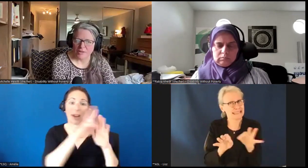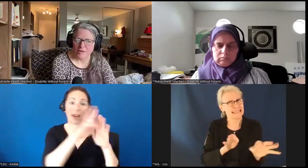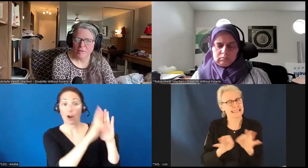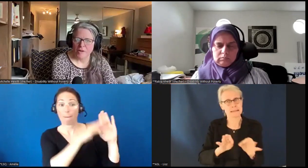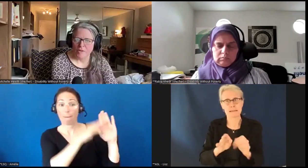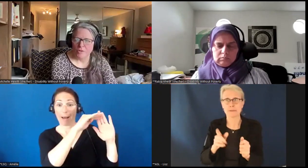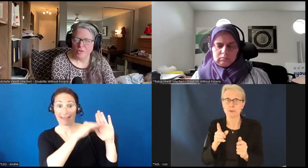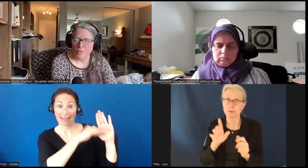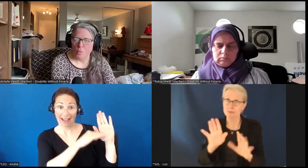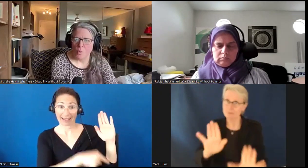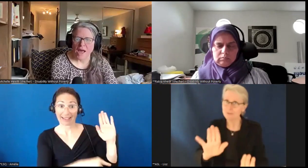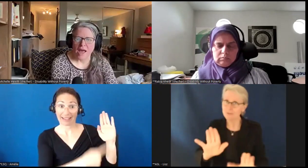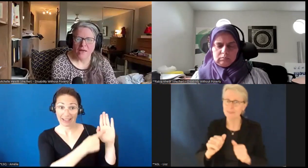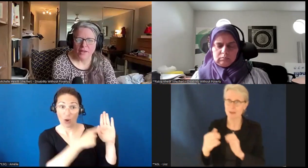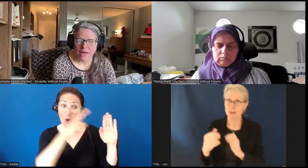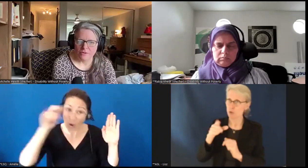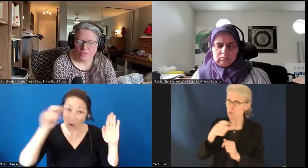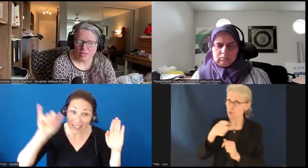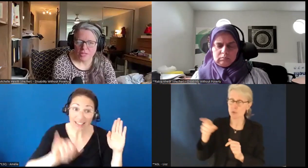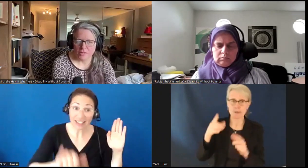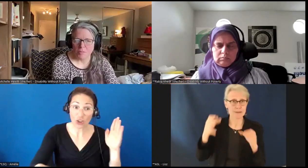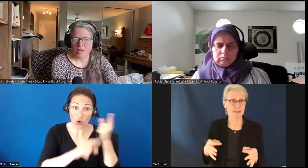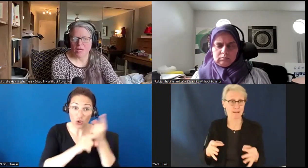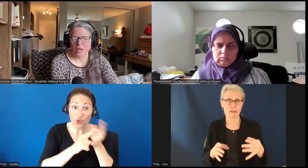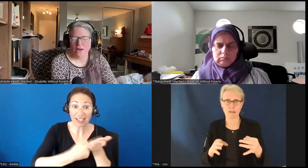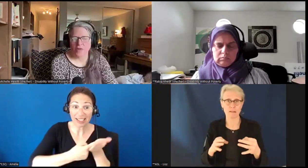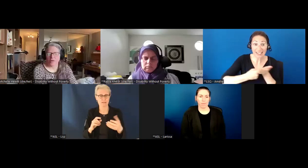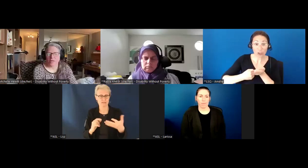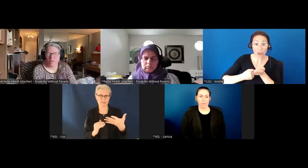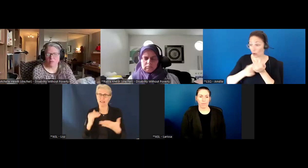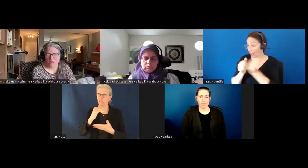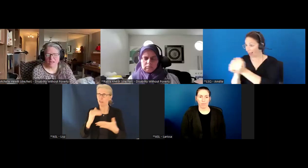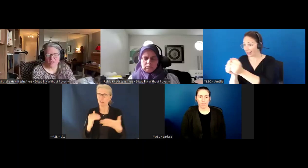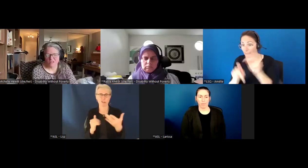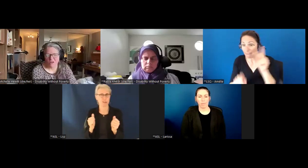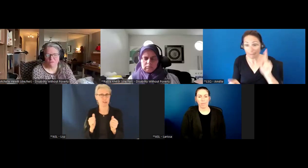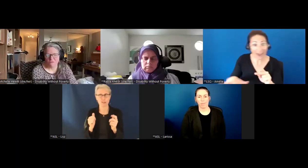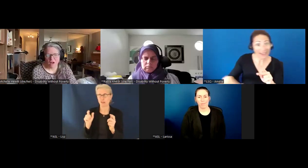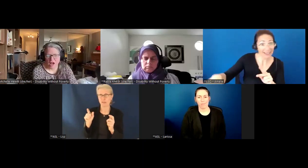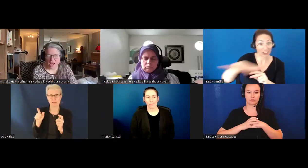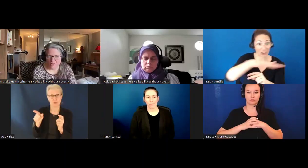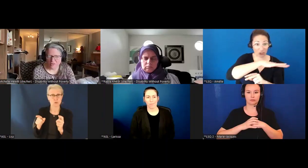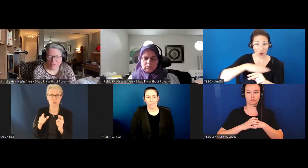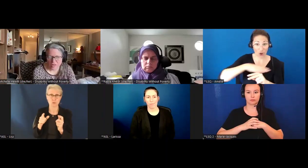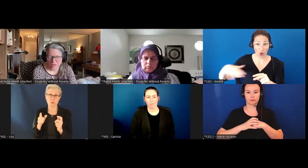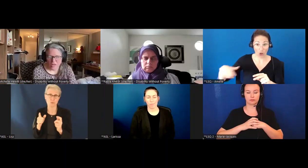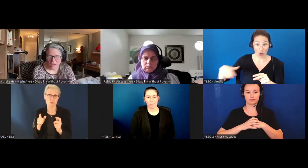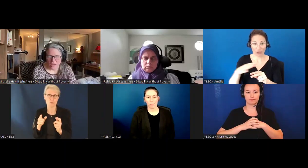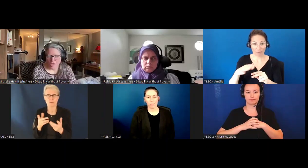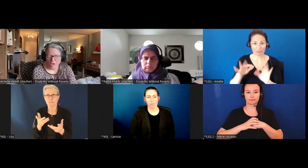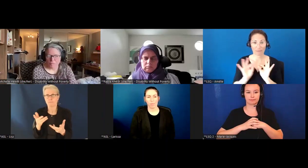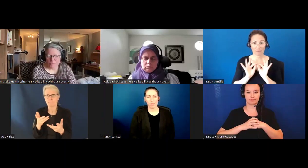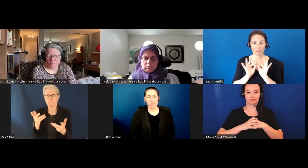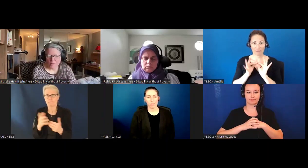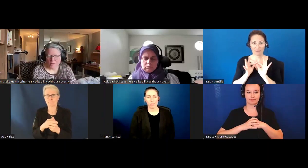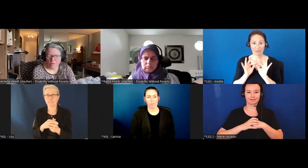tell them, that where the levels need to be and how they need to be, like, far higher than the